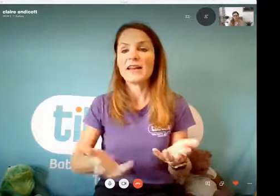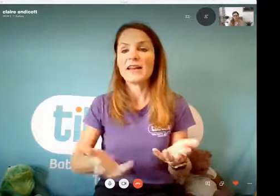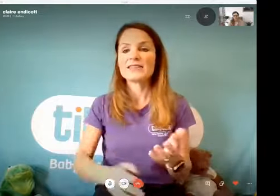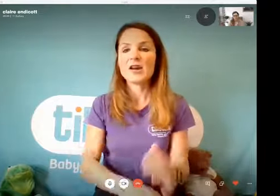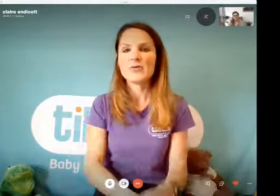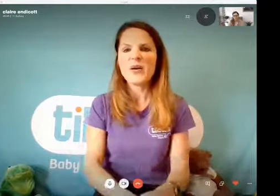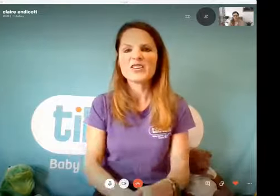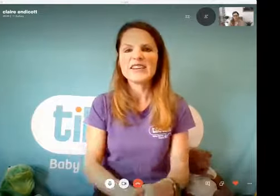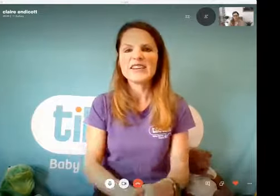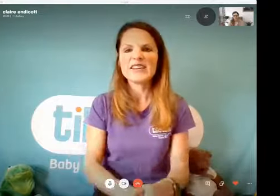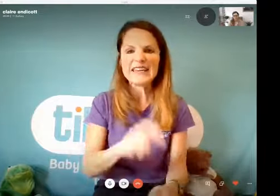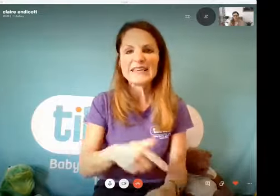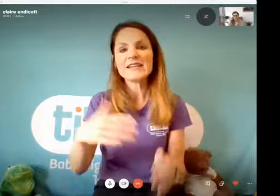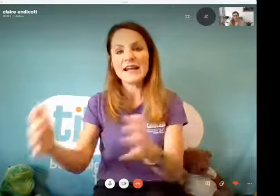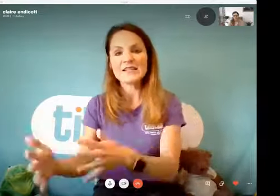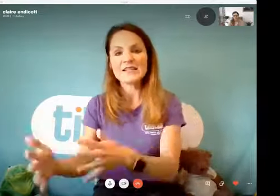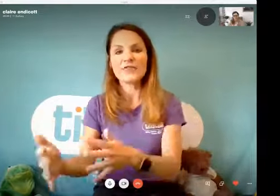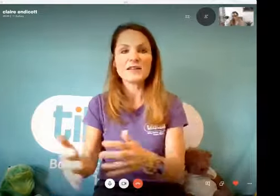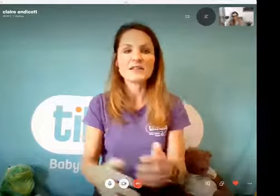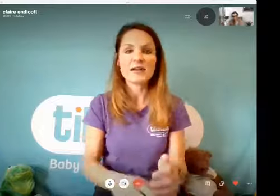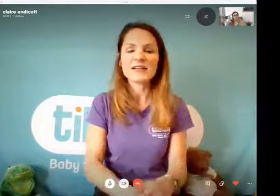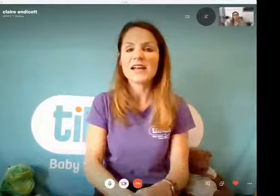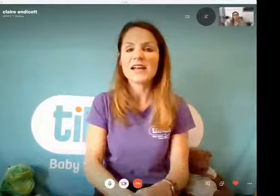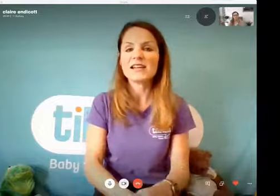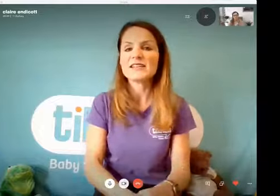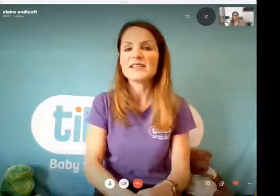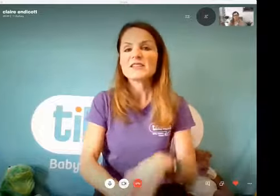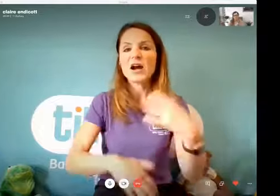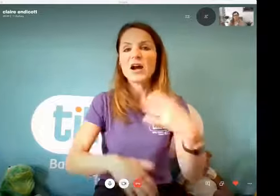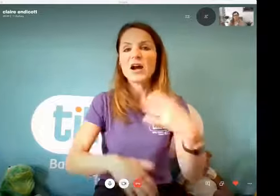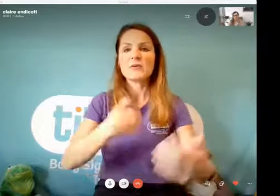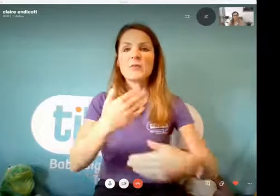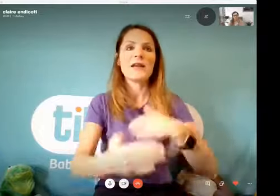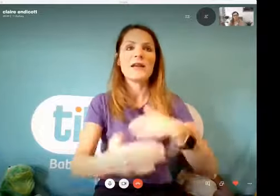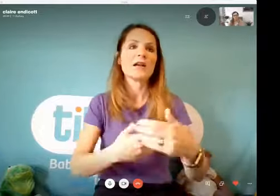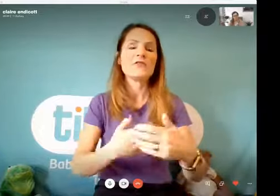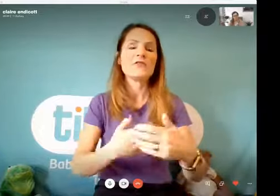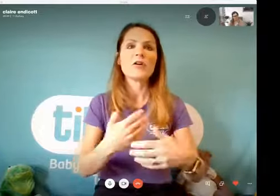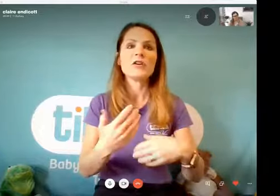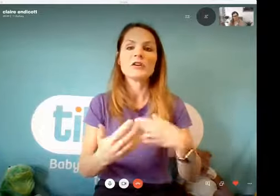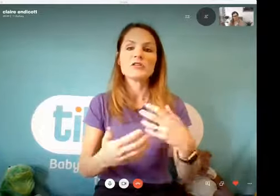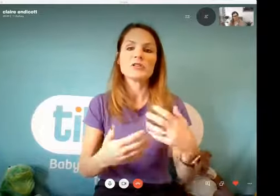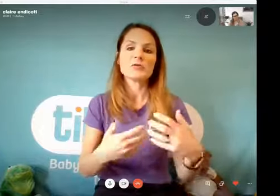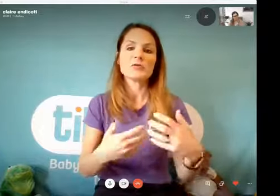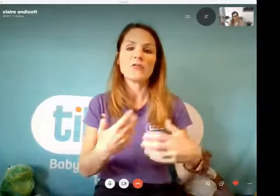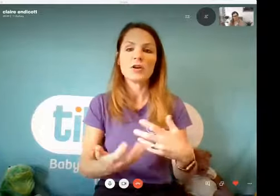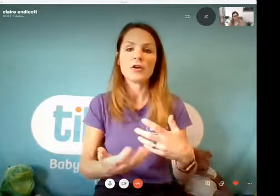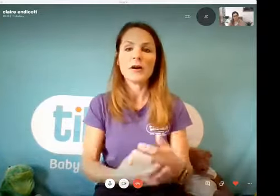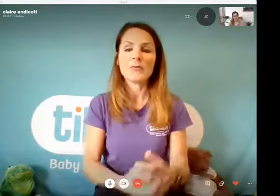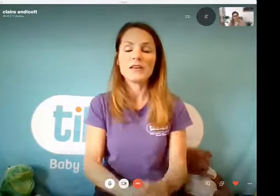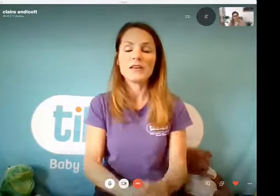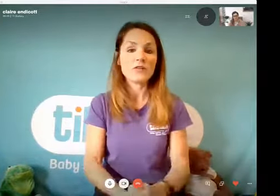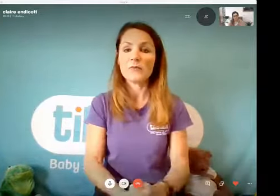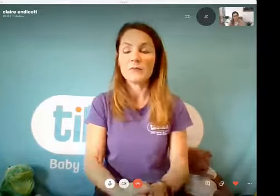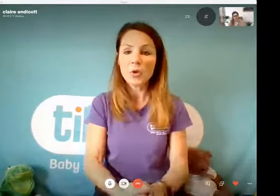don't actually need to ask for it. Does that make sense? Mm-hmm. So I would pick, if you're only going to do a few, I mean, if you can, the more you can remember,